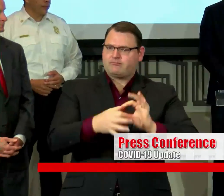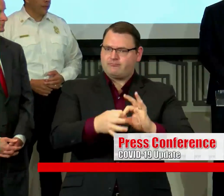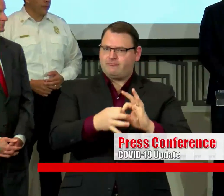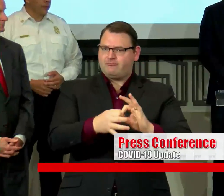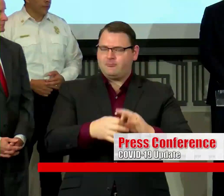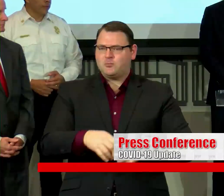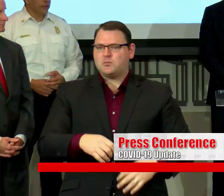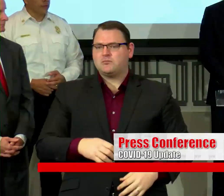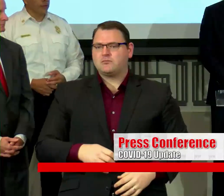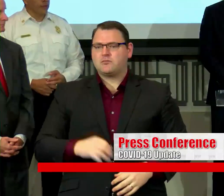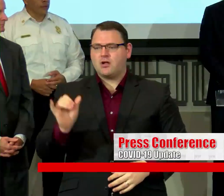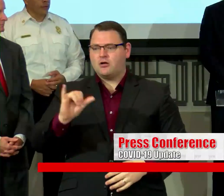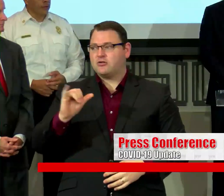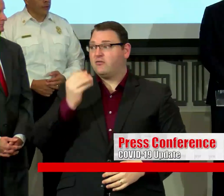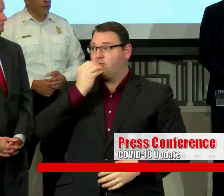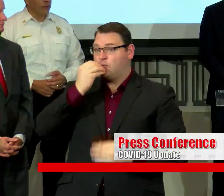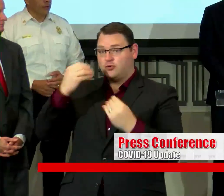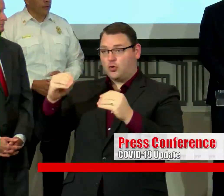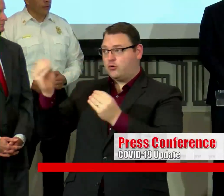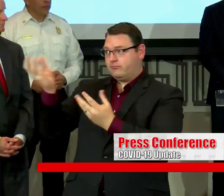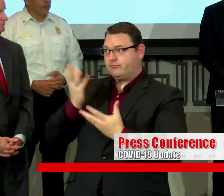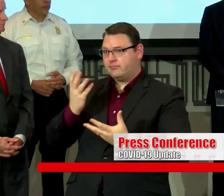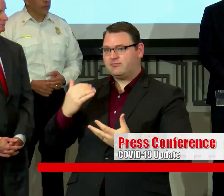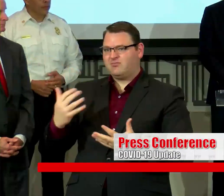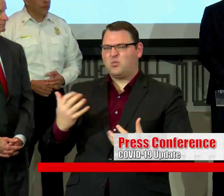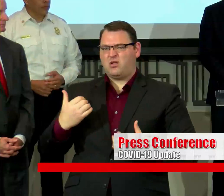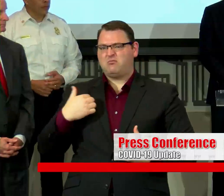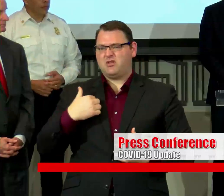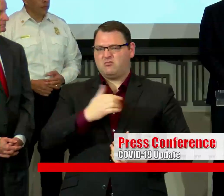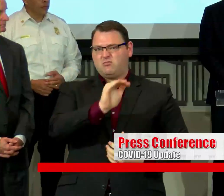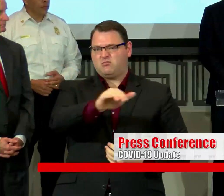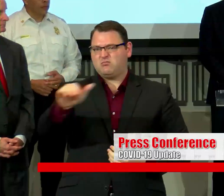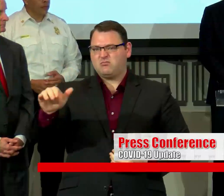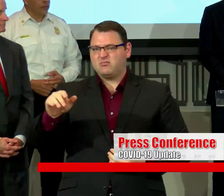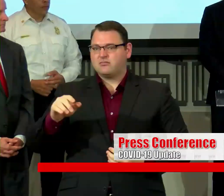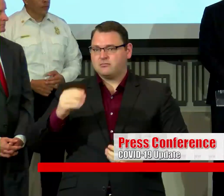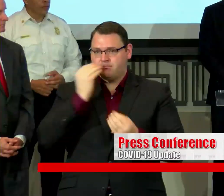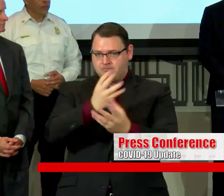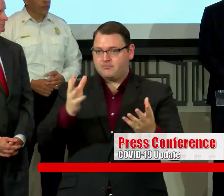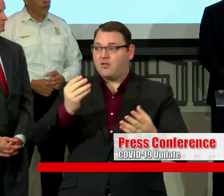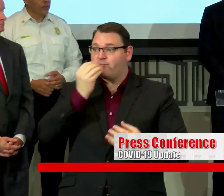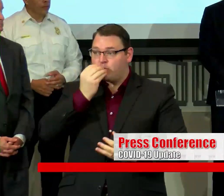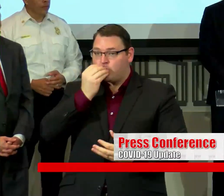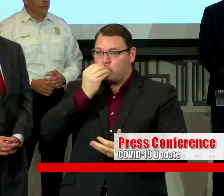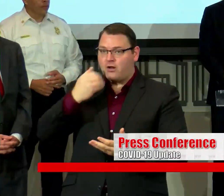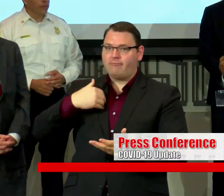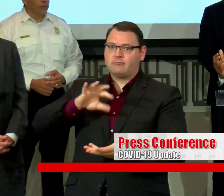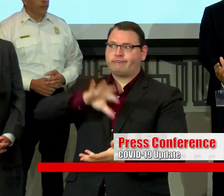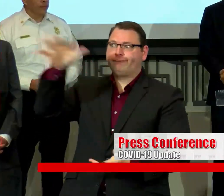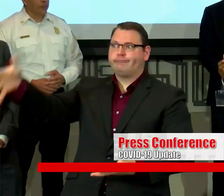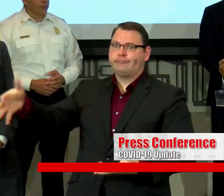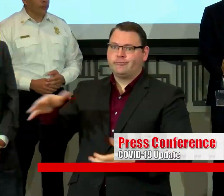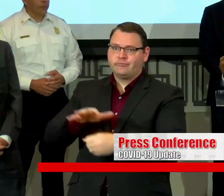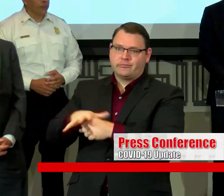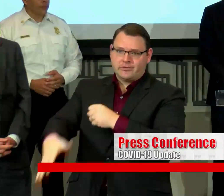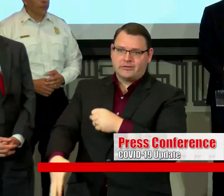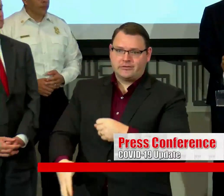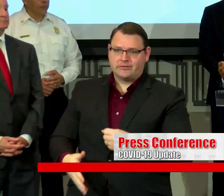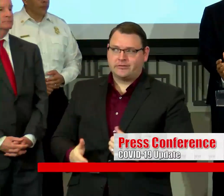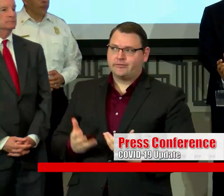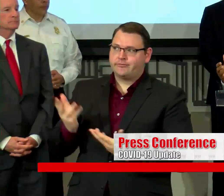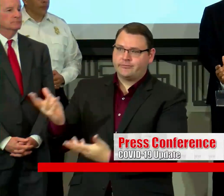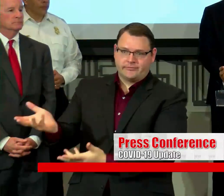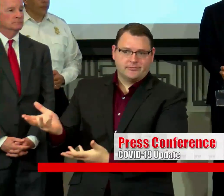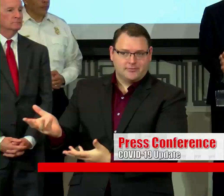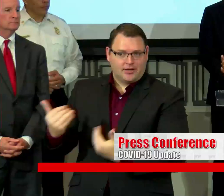me to remind everyone, there's no question, there's no problem with the food supply chain. So this is the first. A lot of people are getting, checks